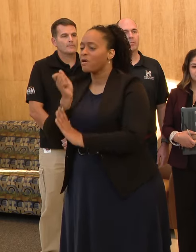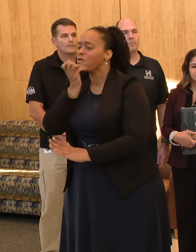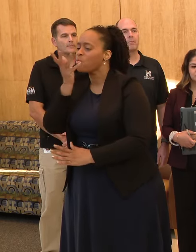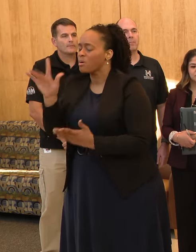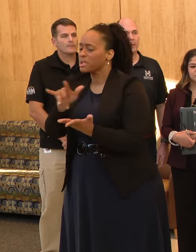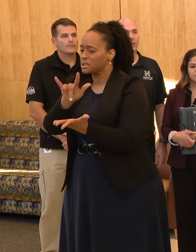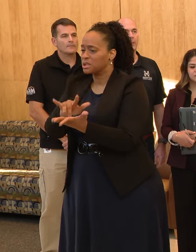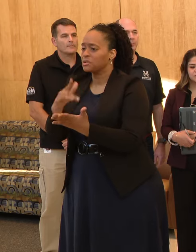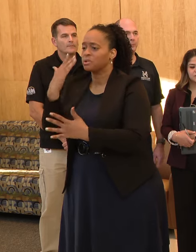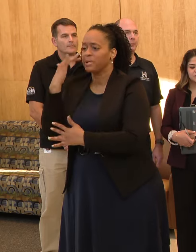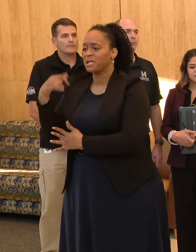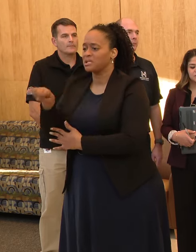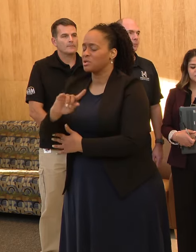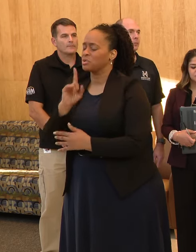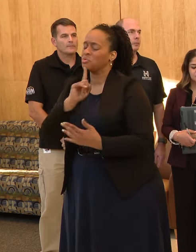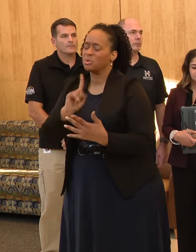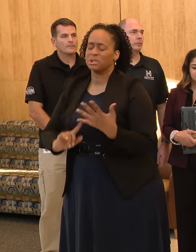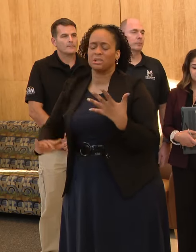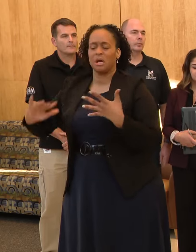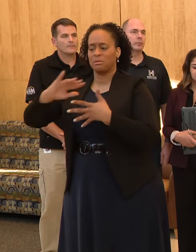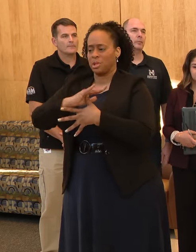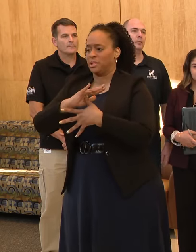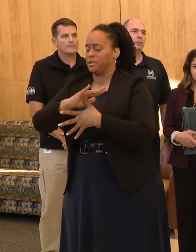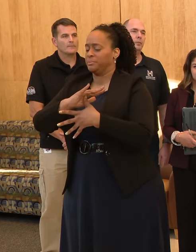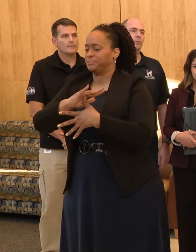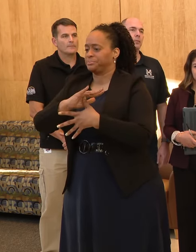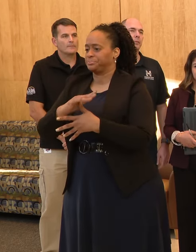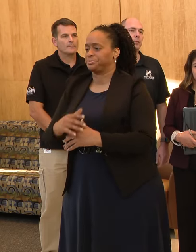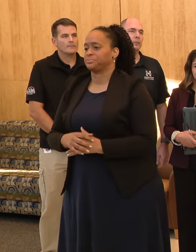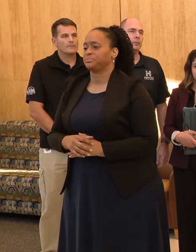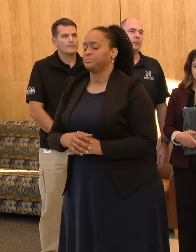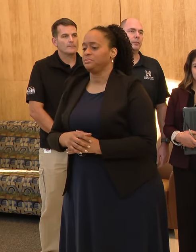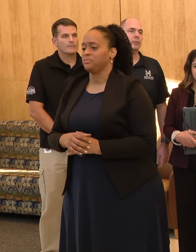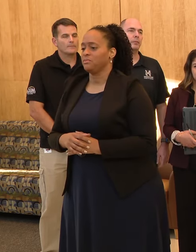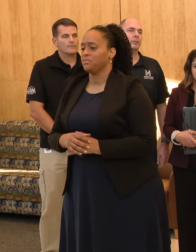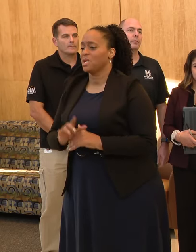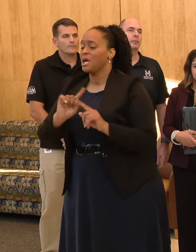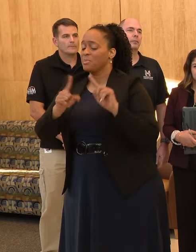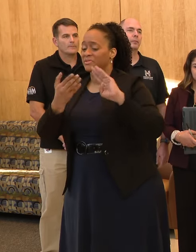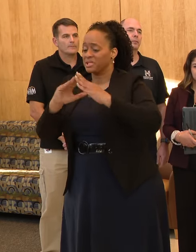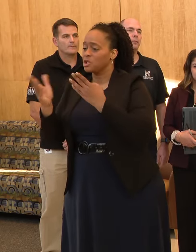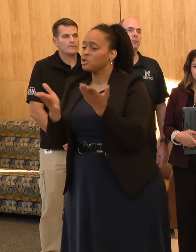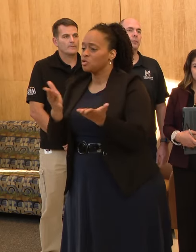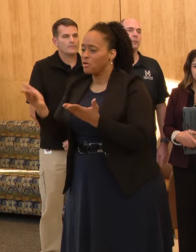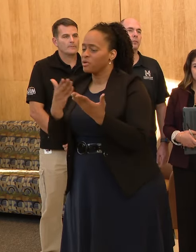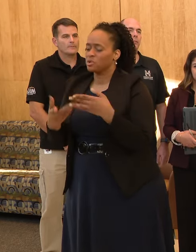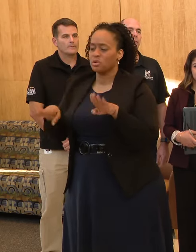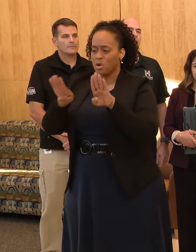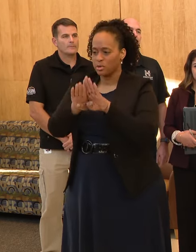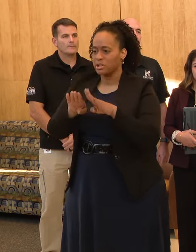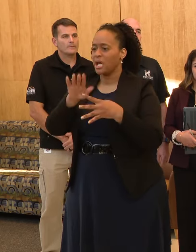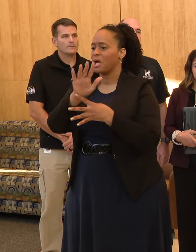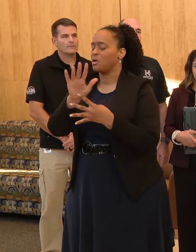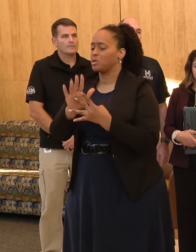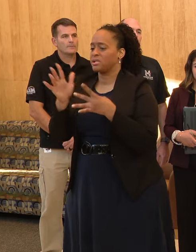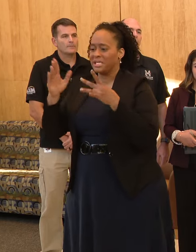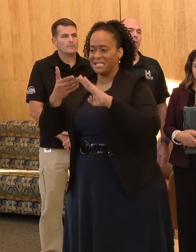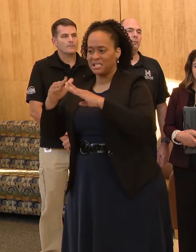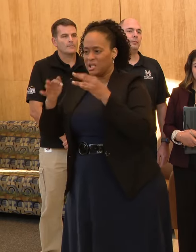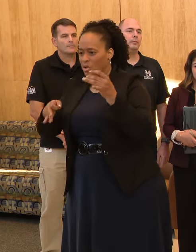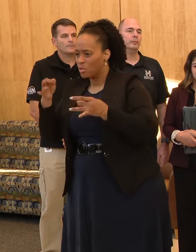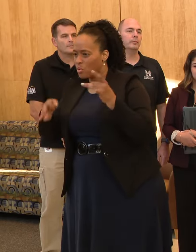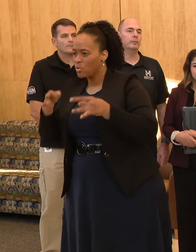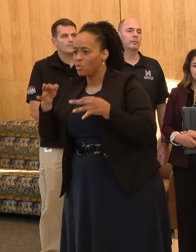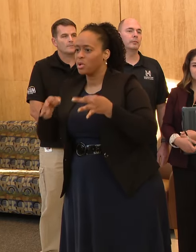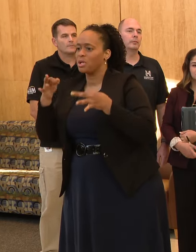that is still probably our highest priority. But the city services closed down, municipal courts, the